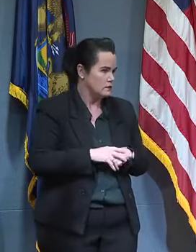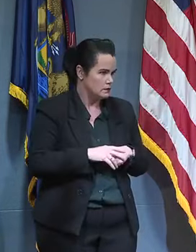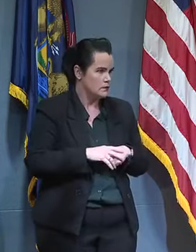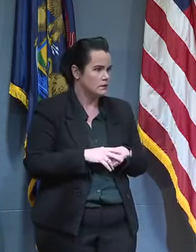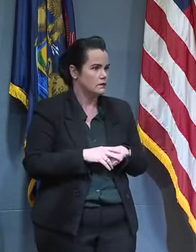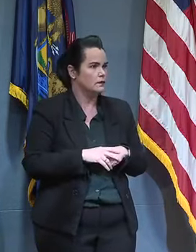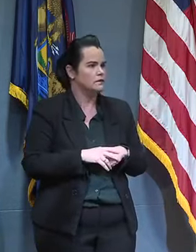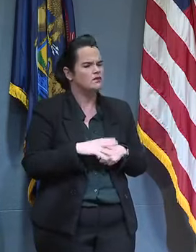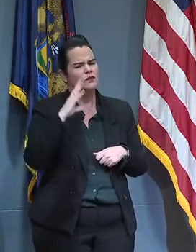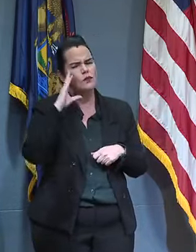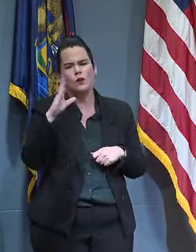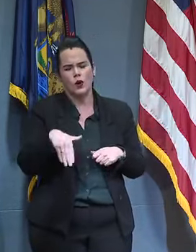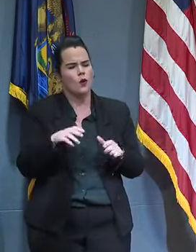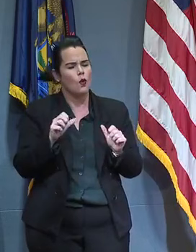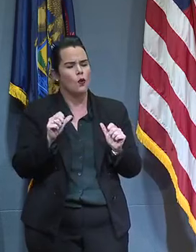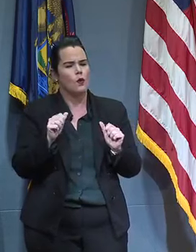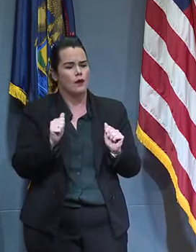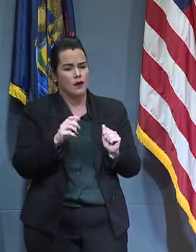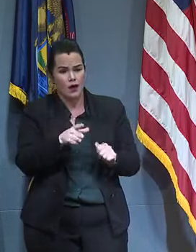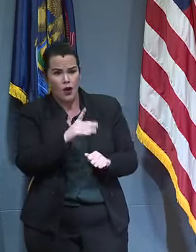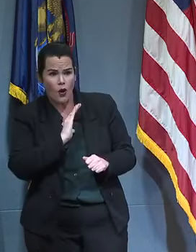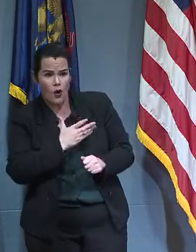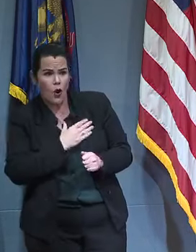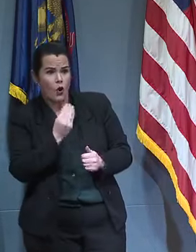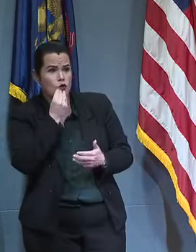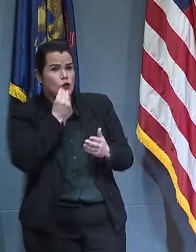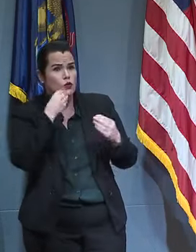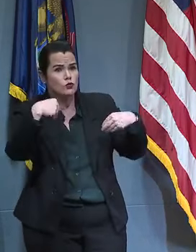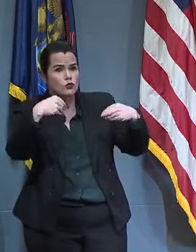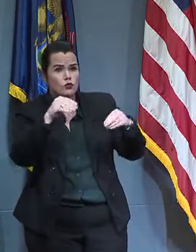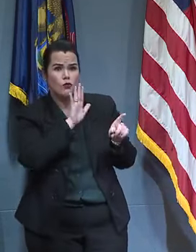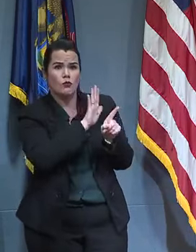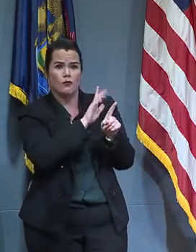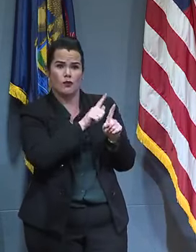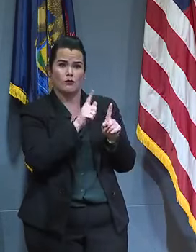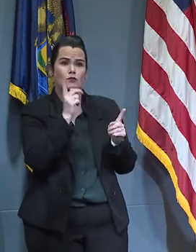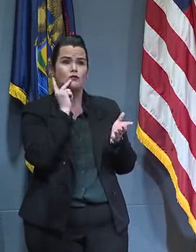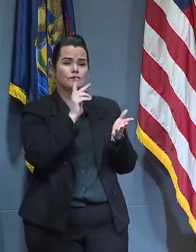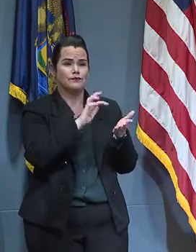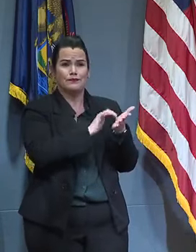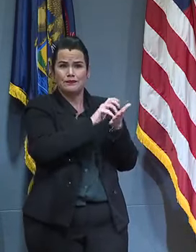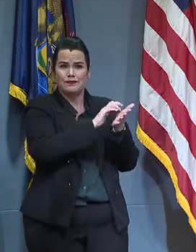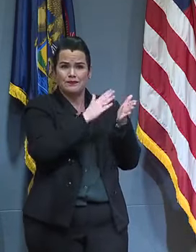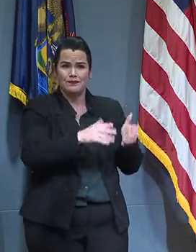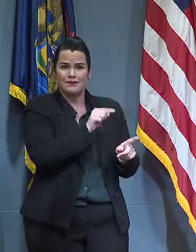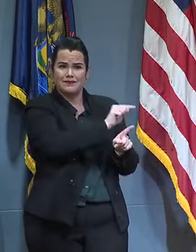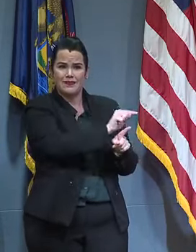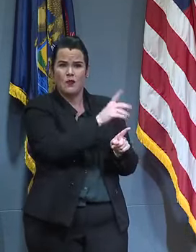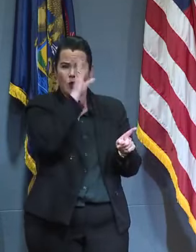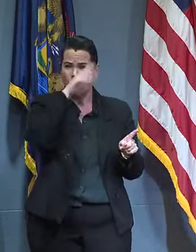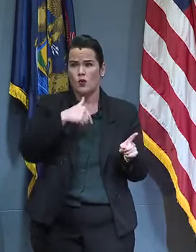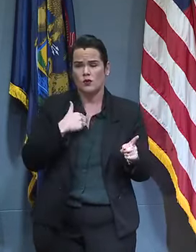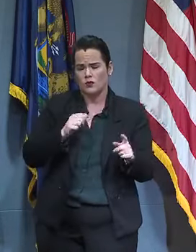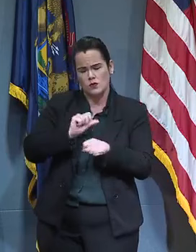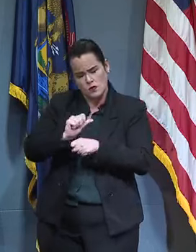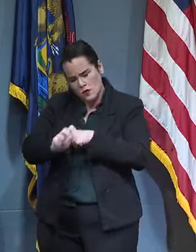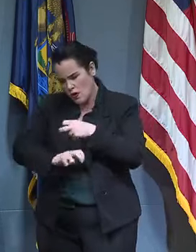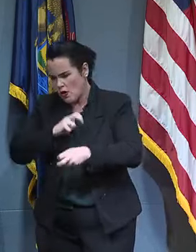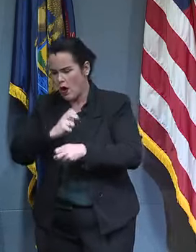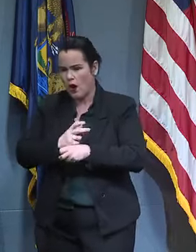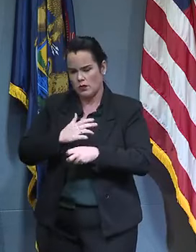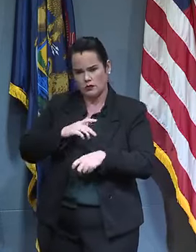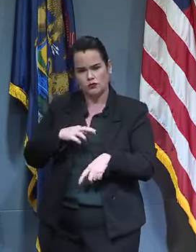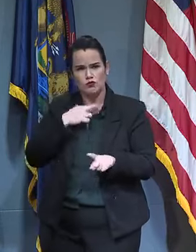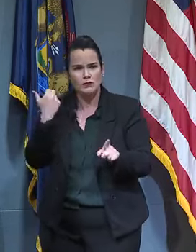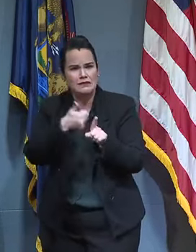can give our grocery store clerks who've been working so hard and put themselves on the line an opportunity if that's one that they want.